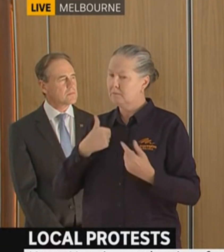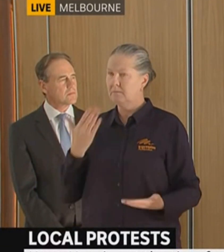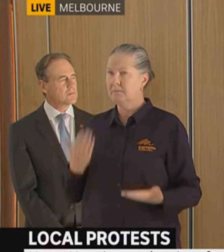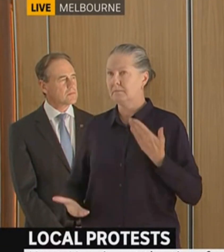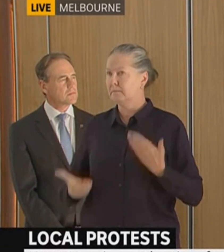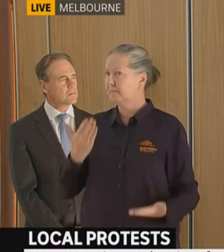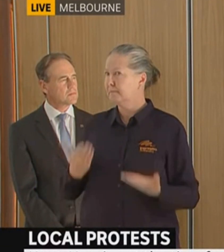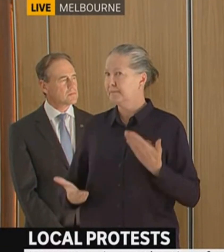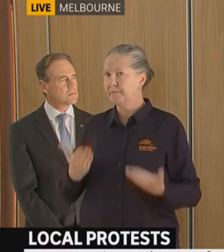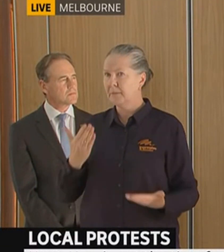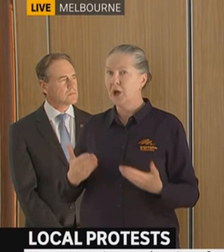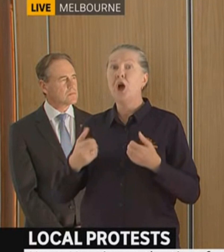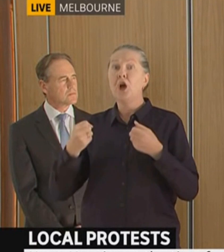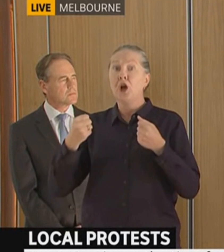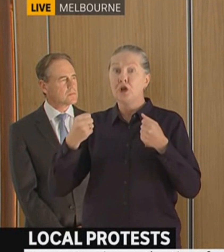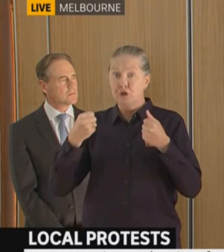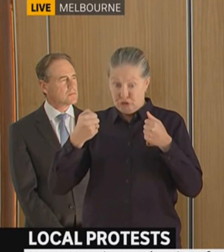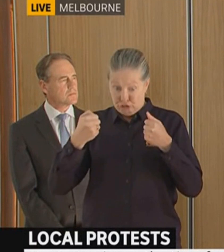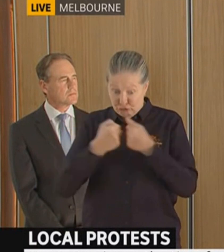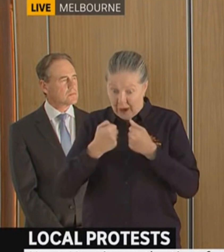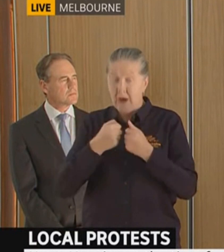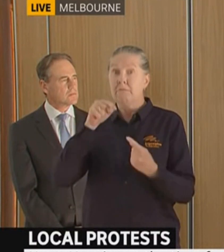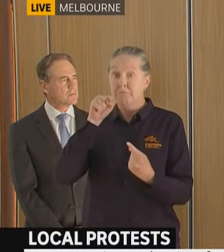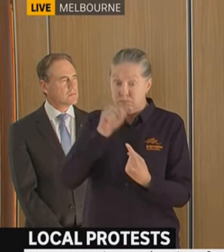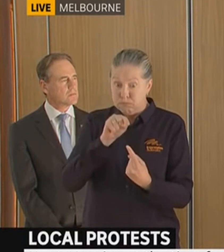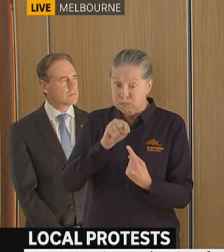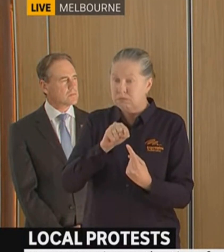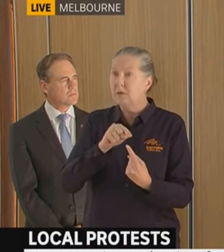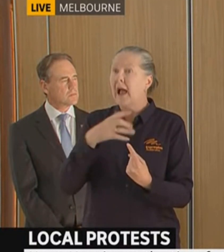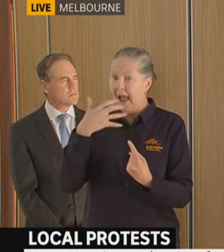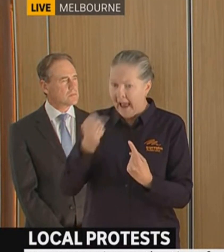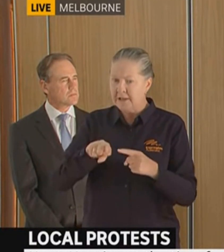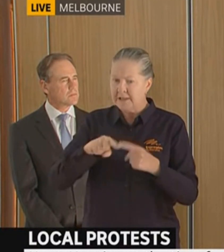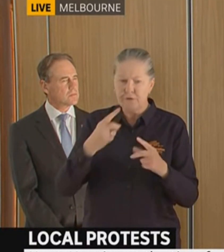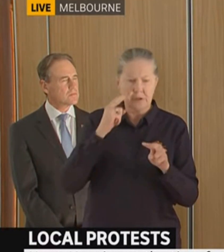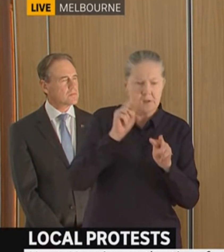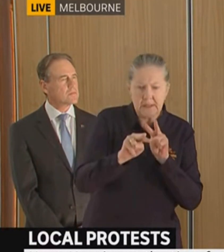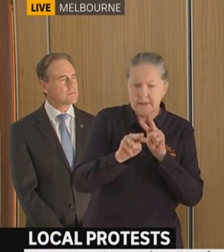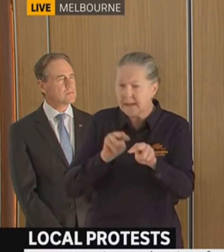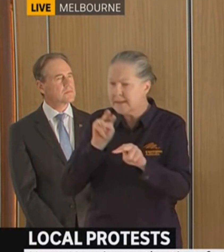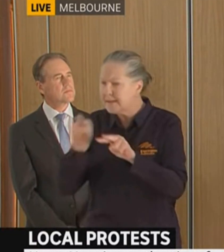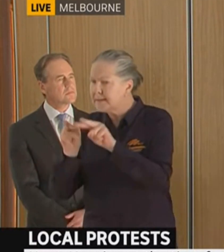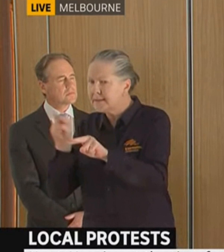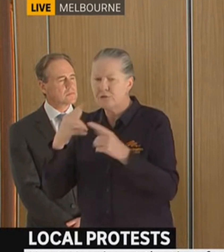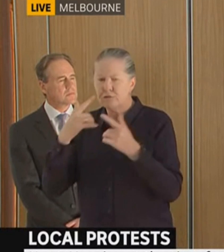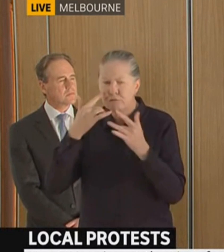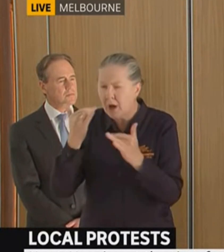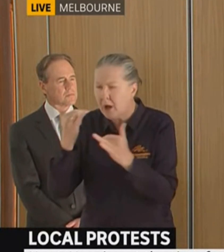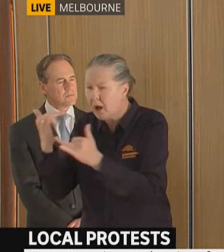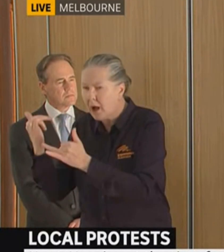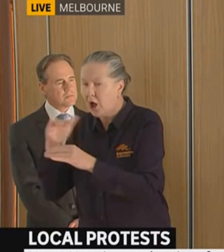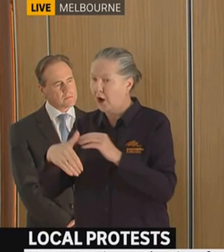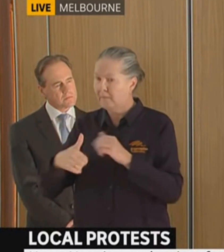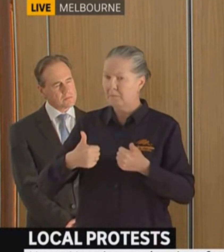drug. It is still a drug that is being studied in trials in Australia and in other countries, and we still await